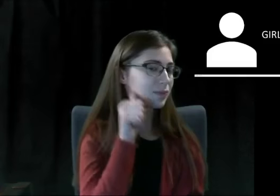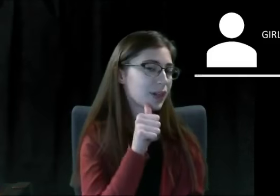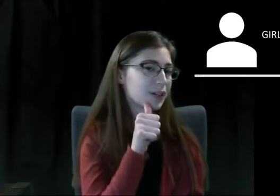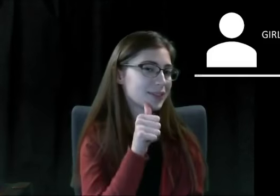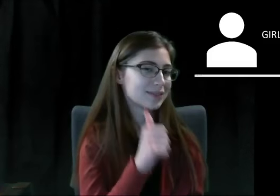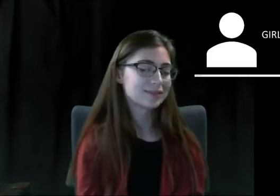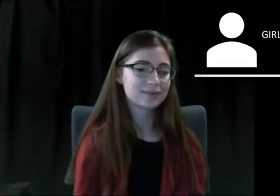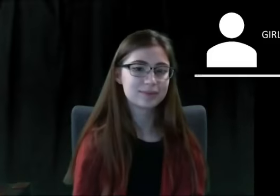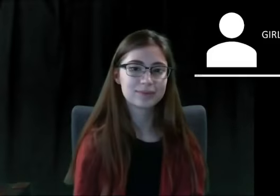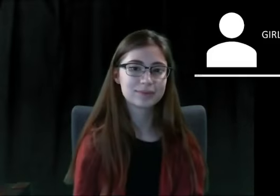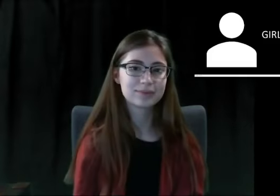Girl.